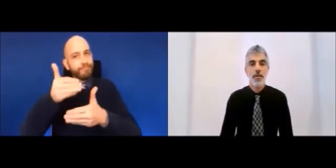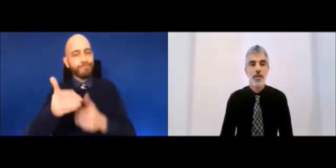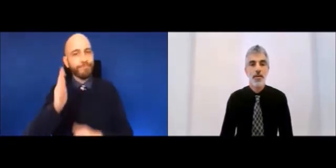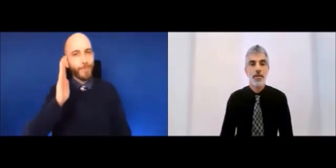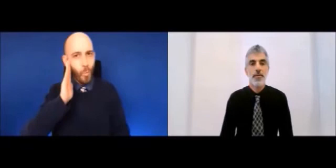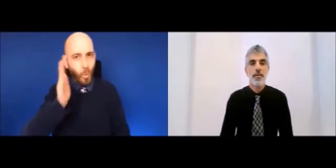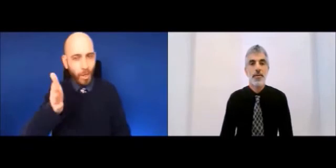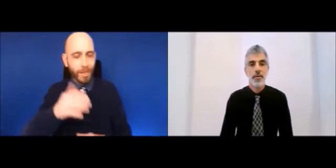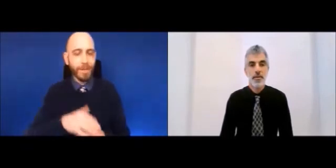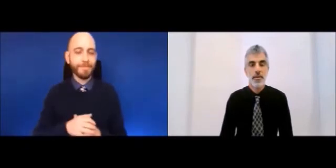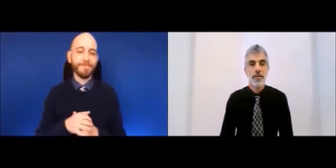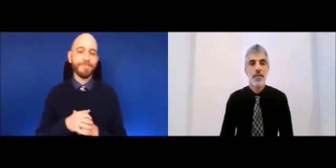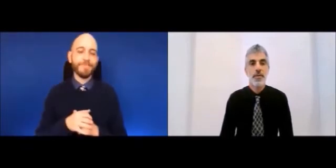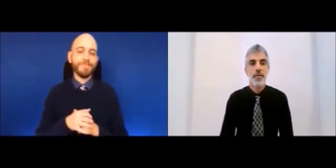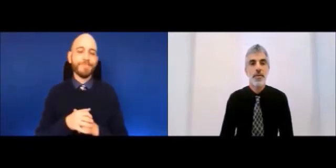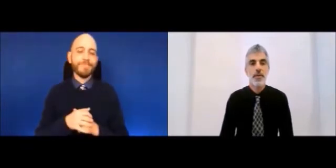to fail forward.